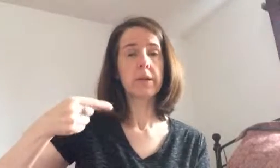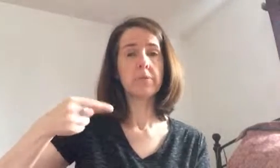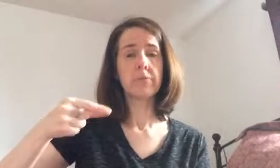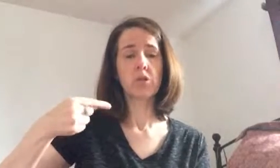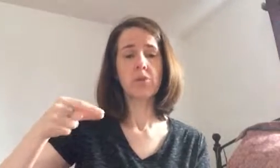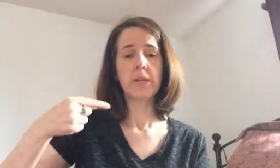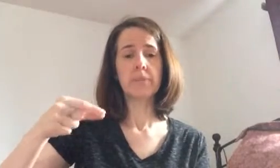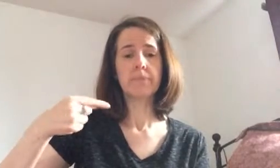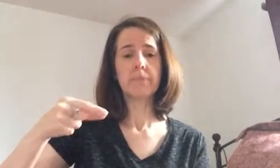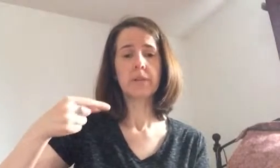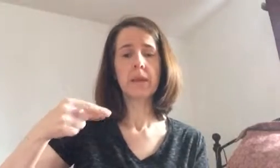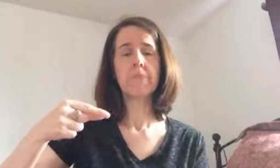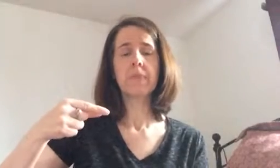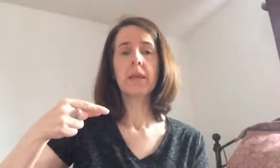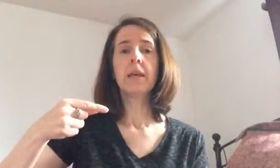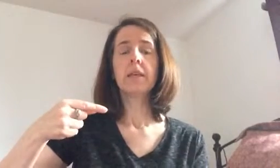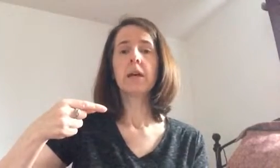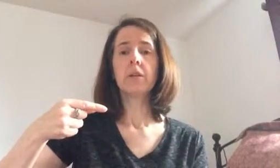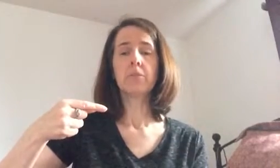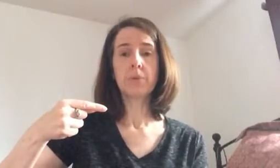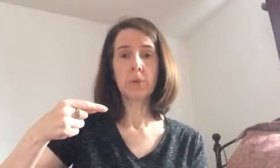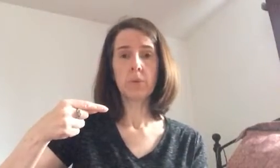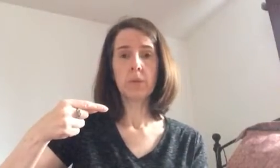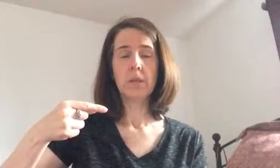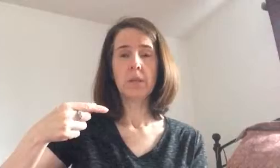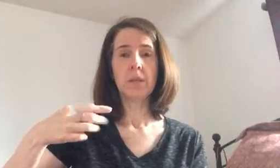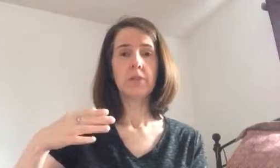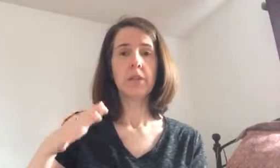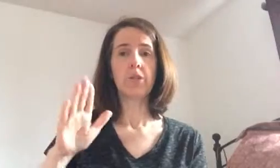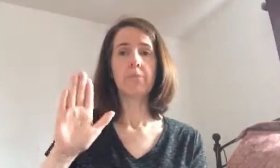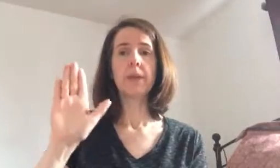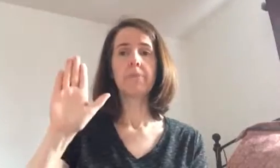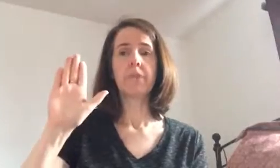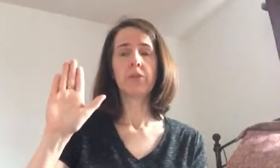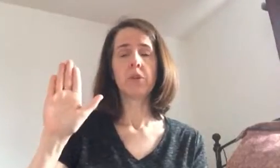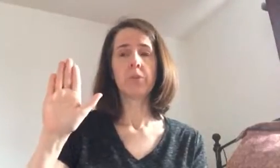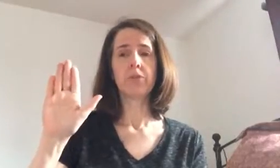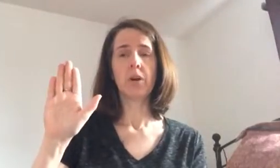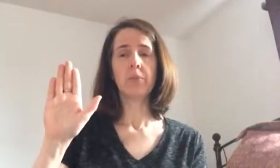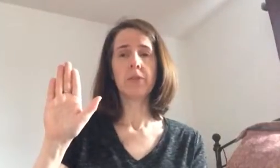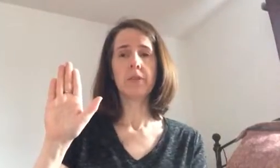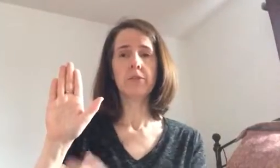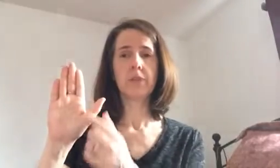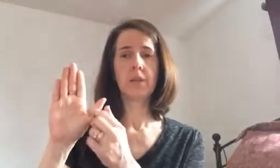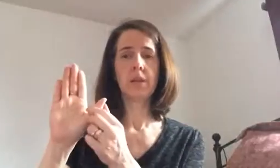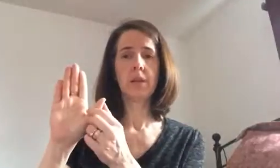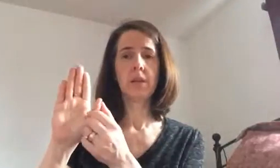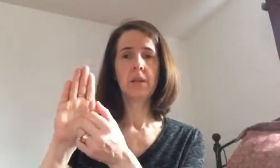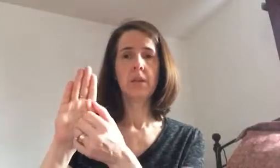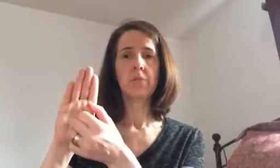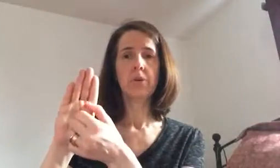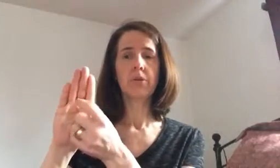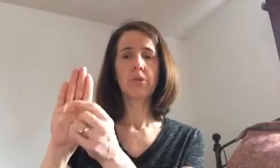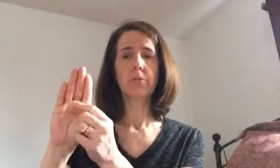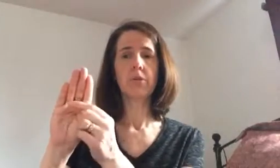wiggle, green. Okay. The color blue is the letter B. So we'll start with this, put our thumb